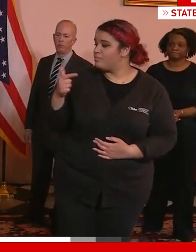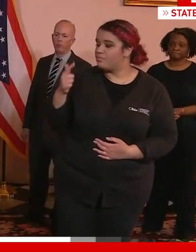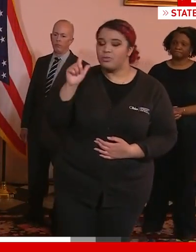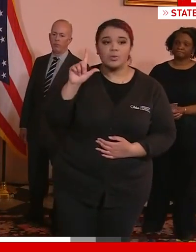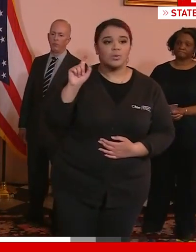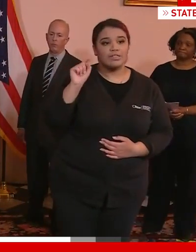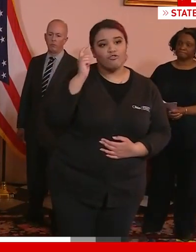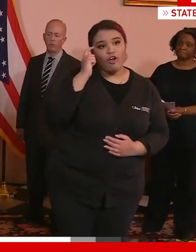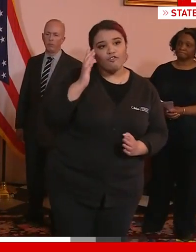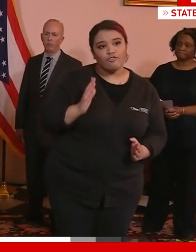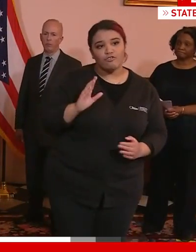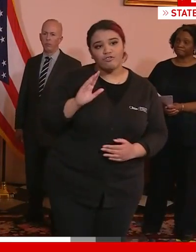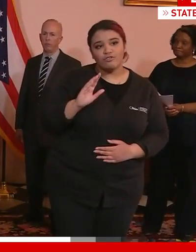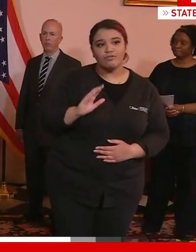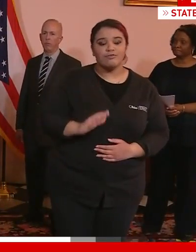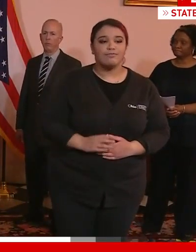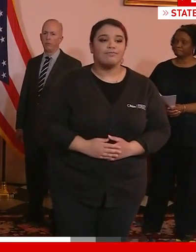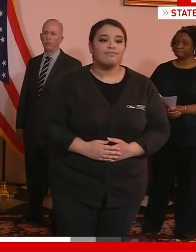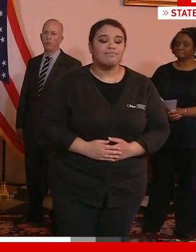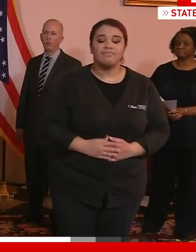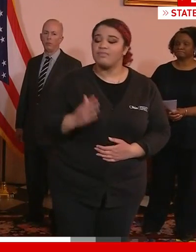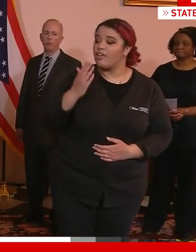Thank you, Governor.